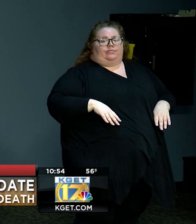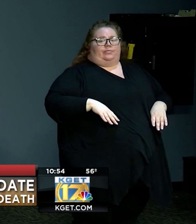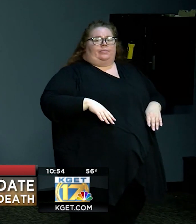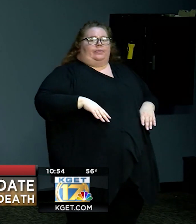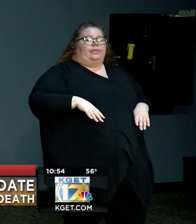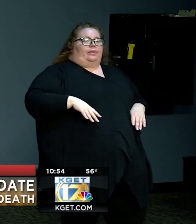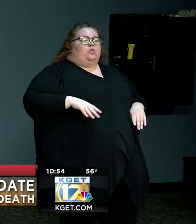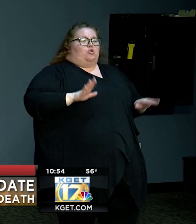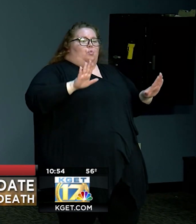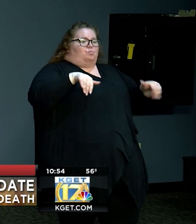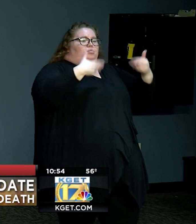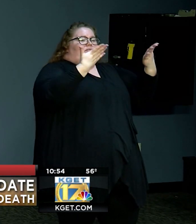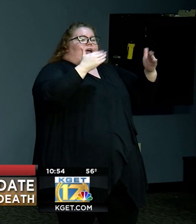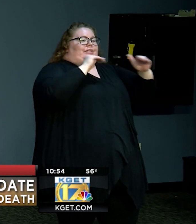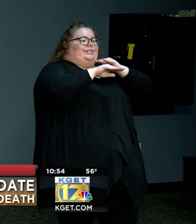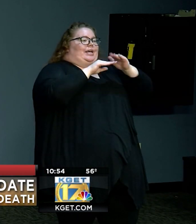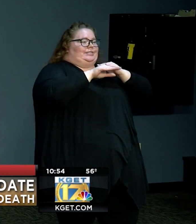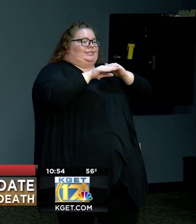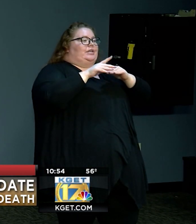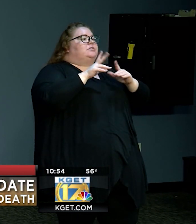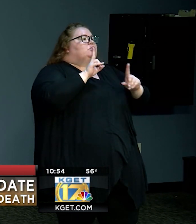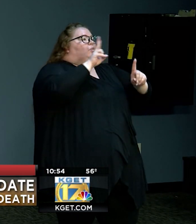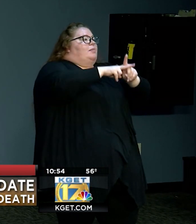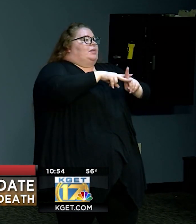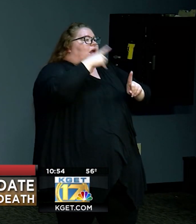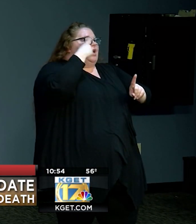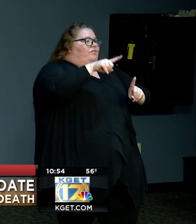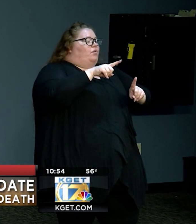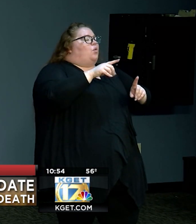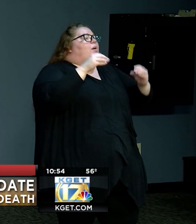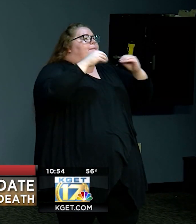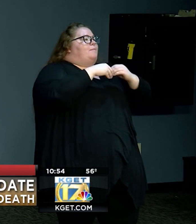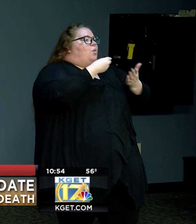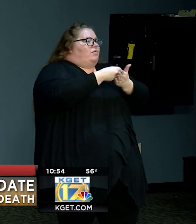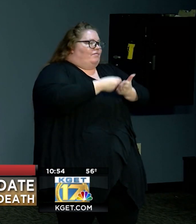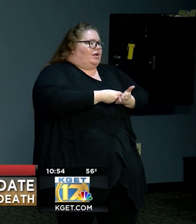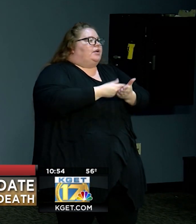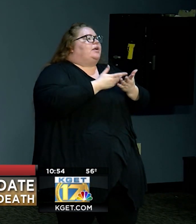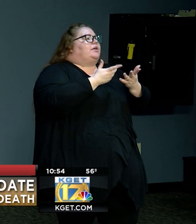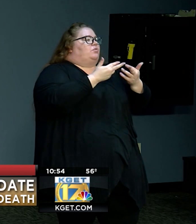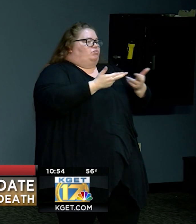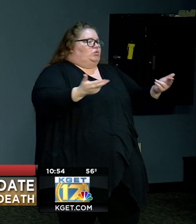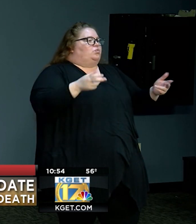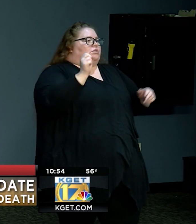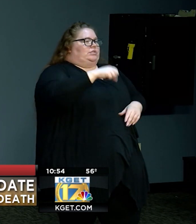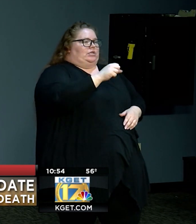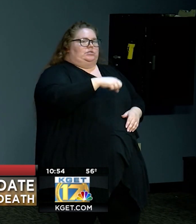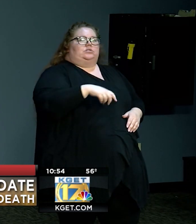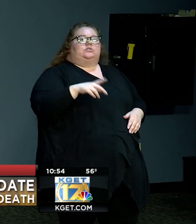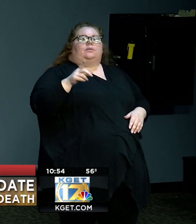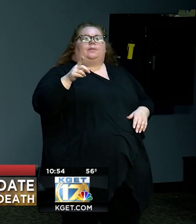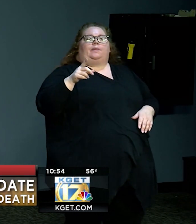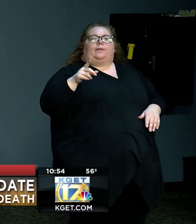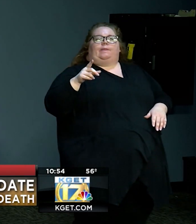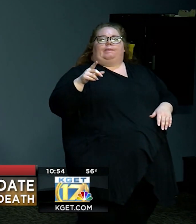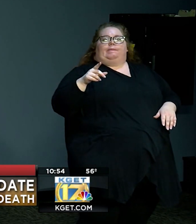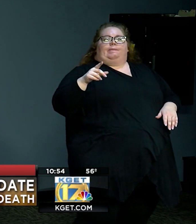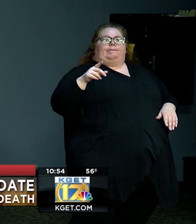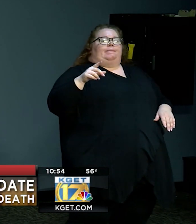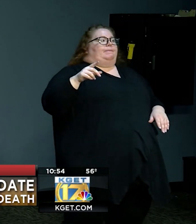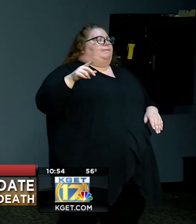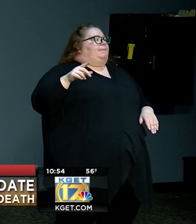us access to potentially apply for reimbursements and funding streams, yes. I have a question for LETICIA